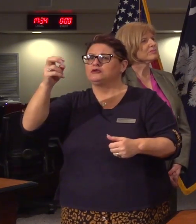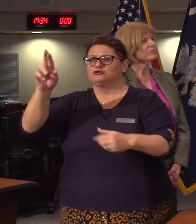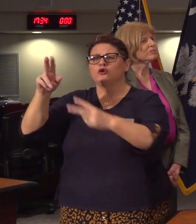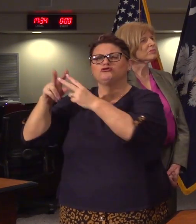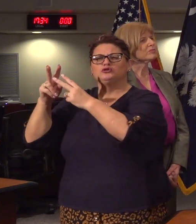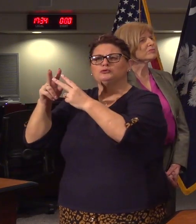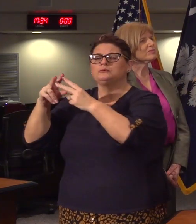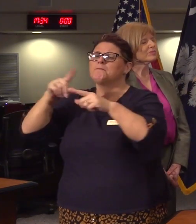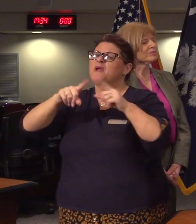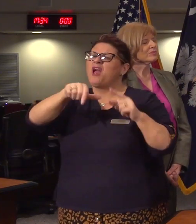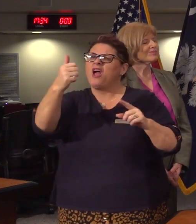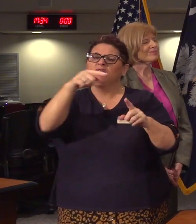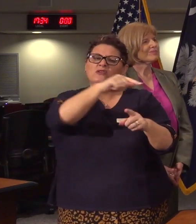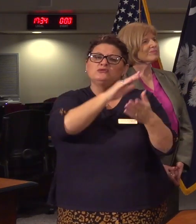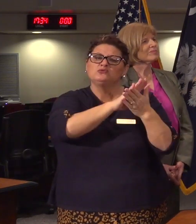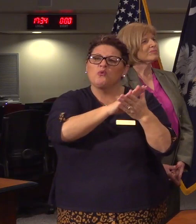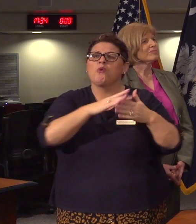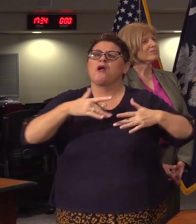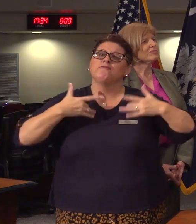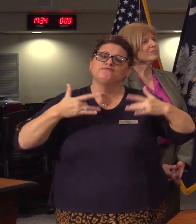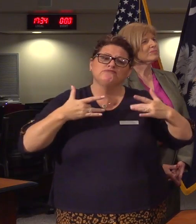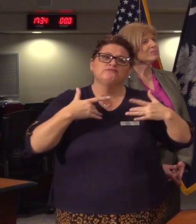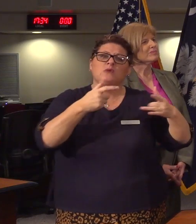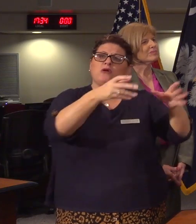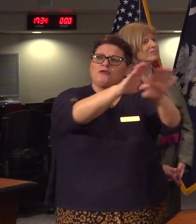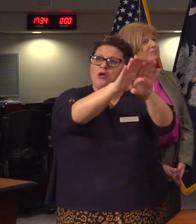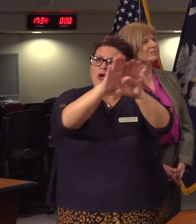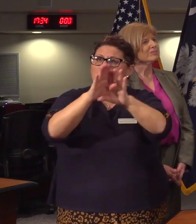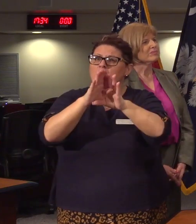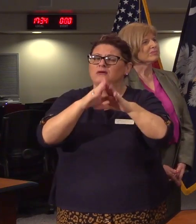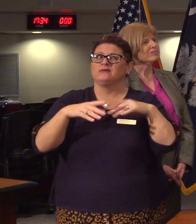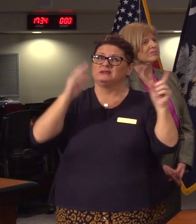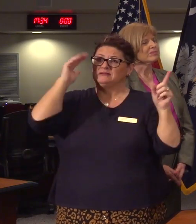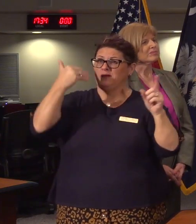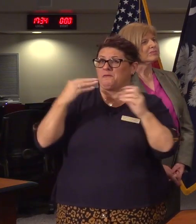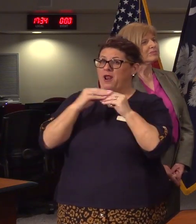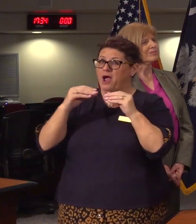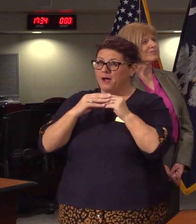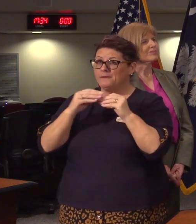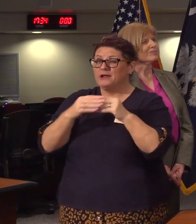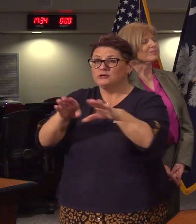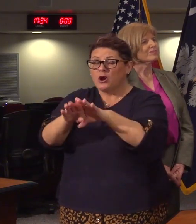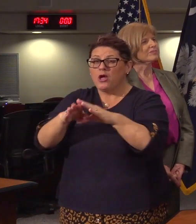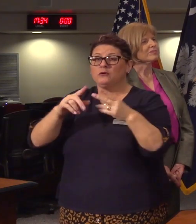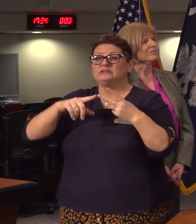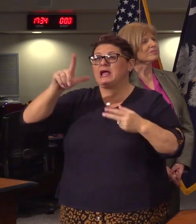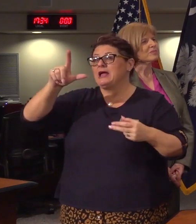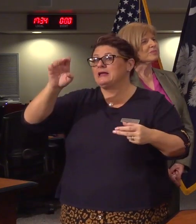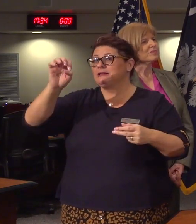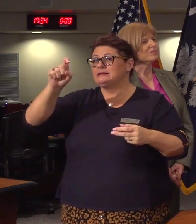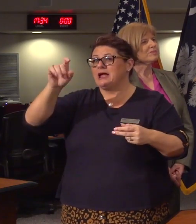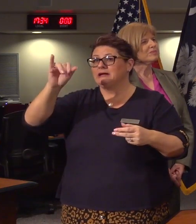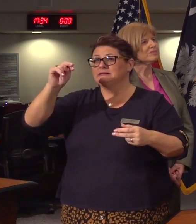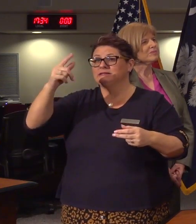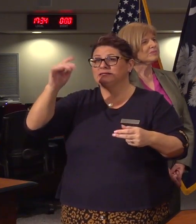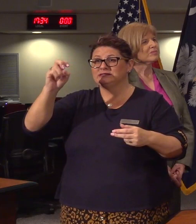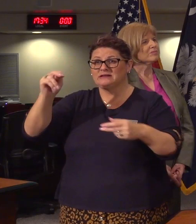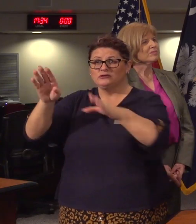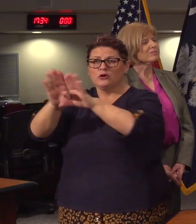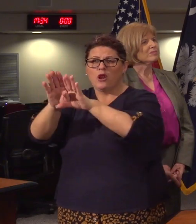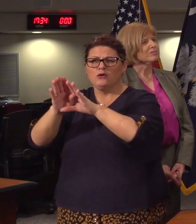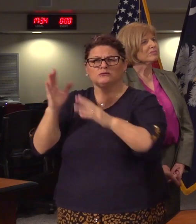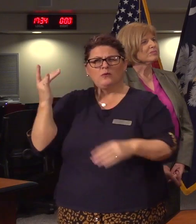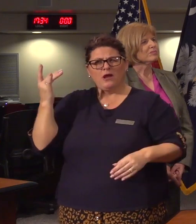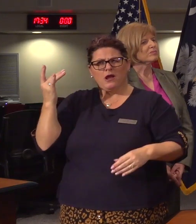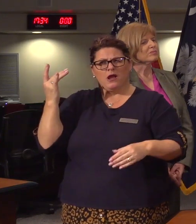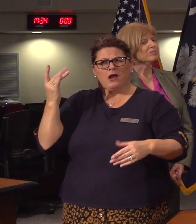public schools to shut down. We've already had cancellations in Columbia, Lexington, and other areas of the Midlands. What's changed in the past 24